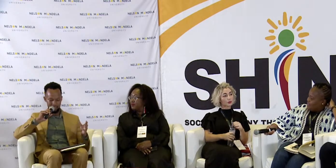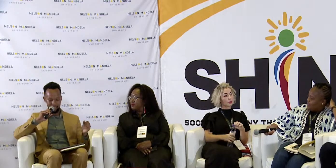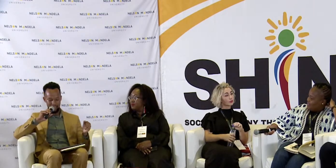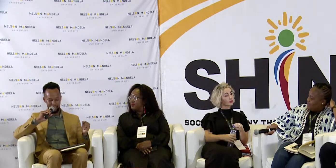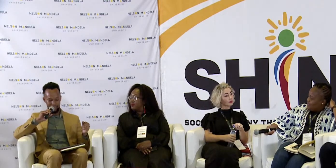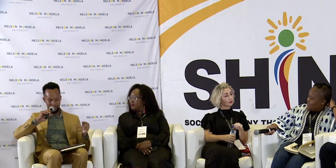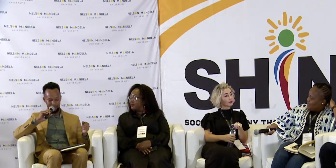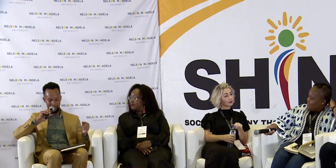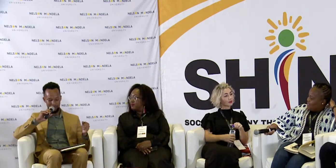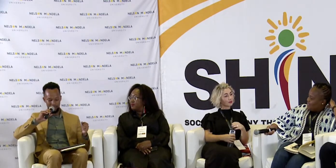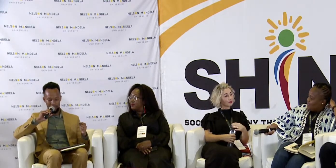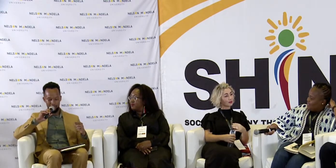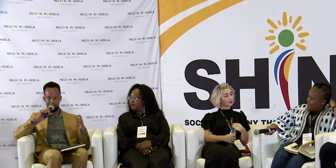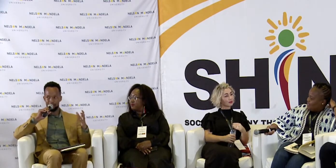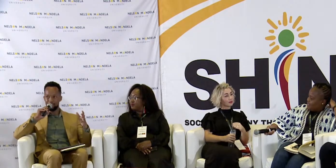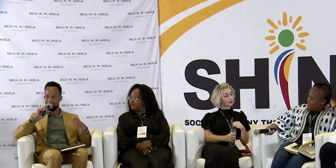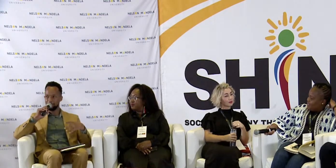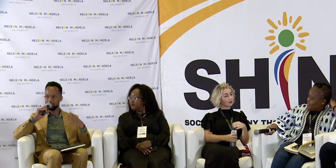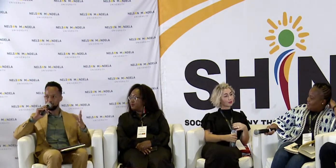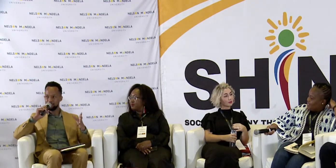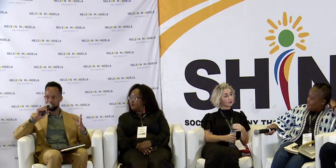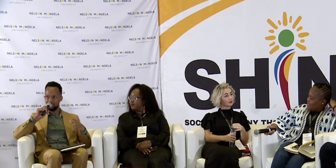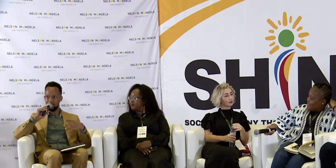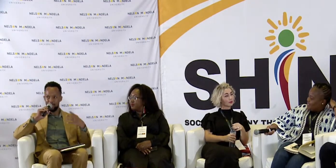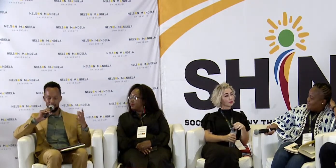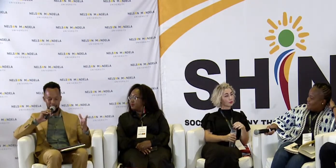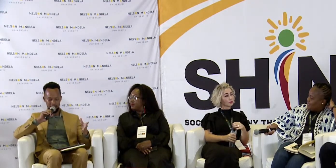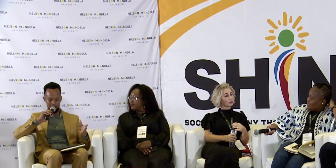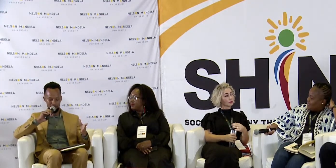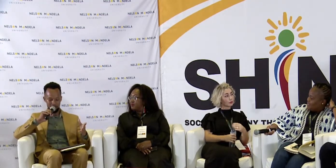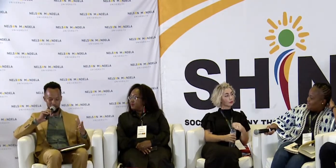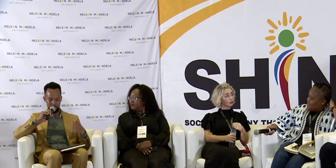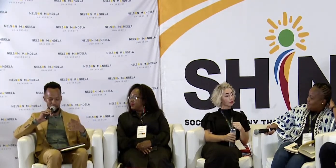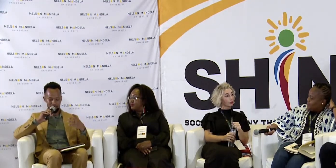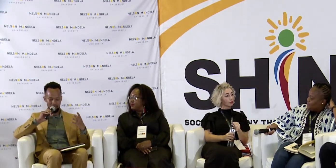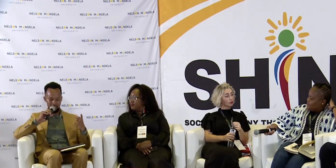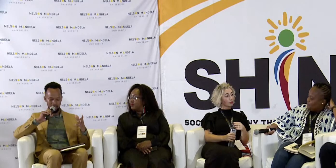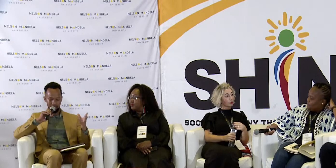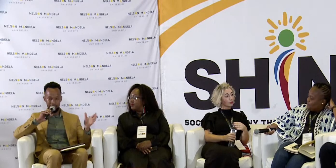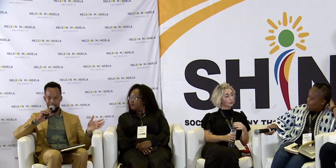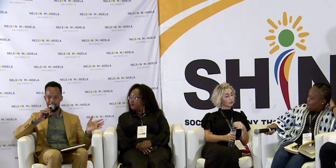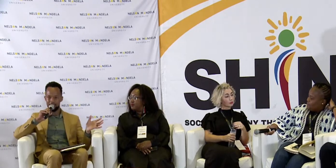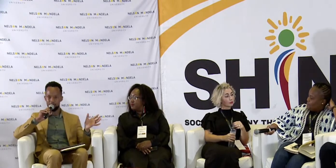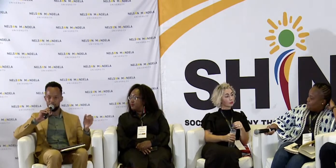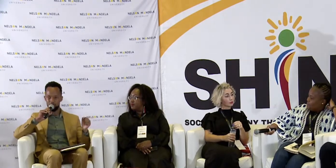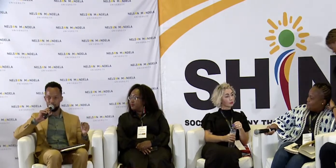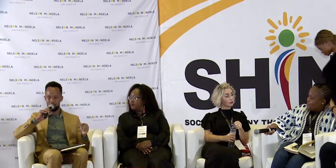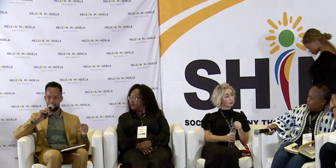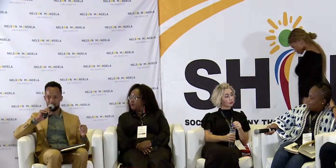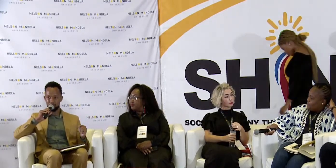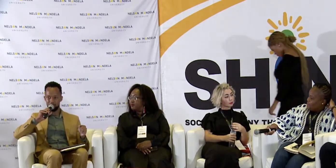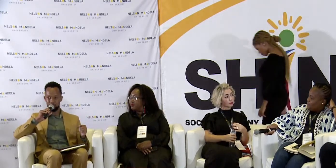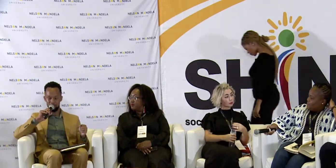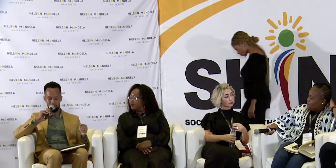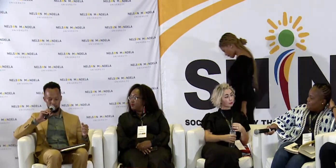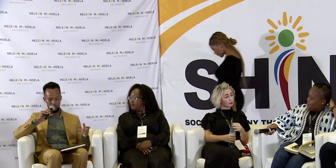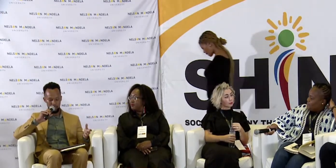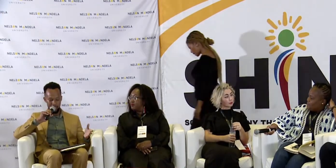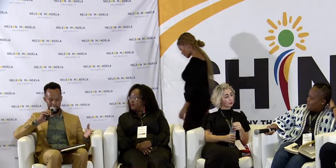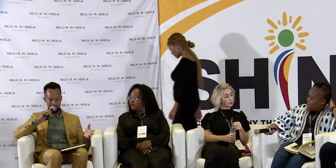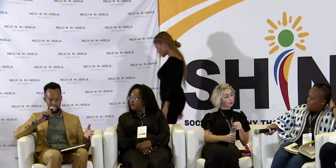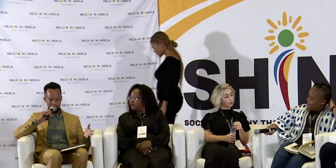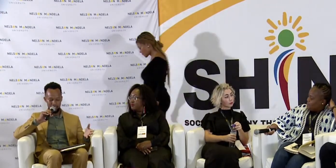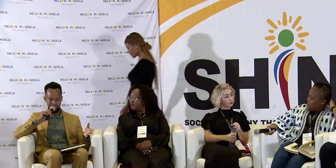know. And then in my journey, I then came across what they had produced in terms of a